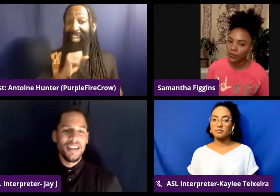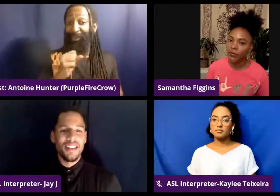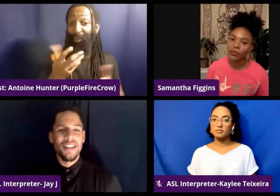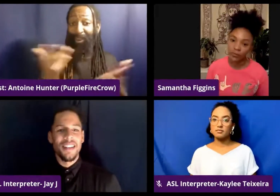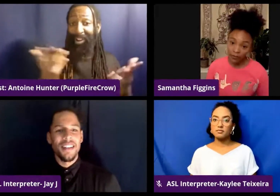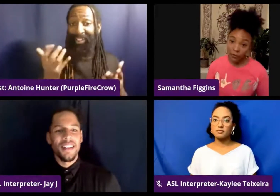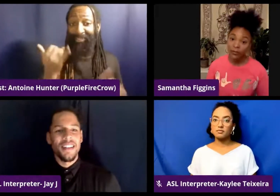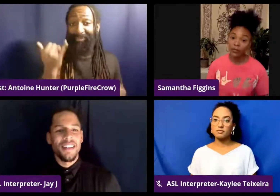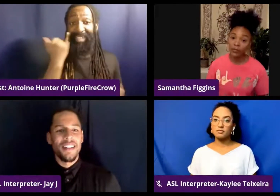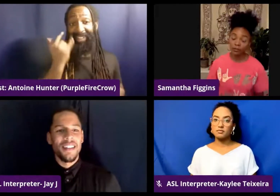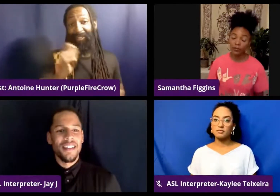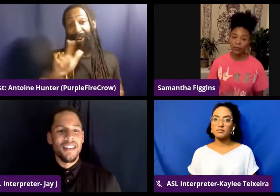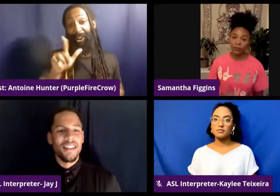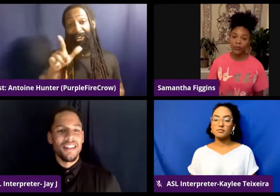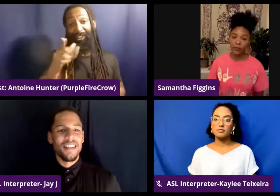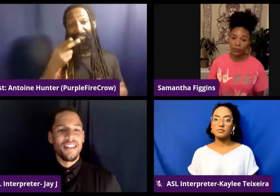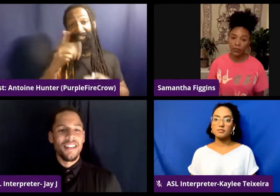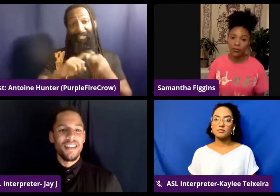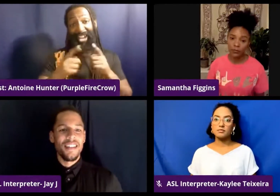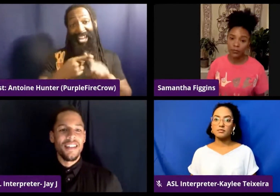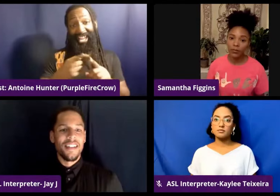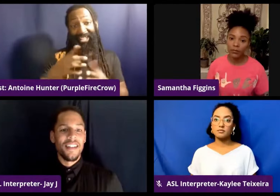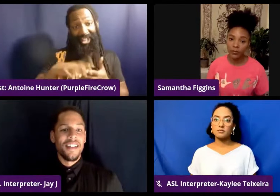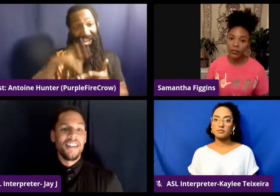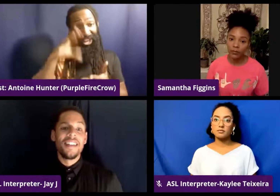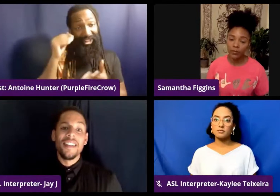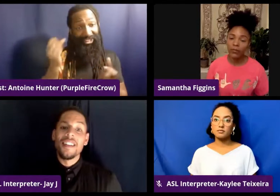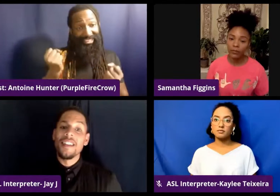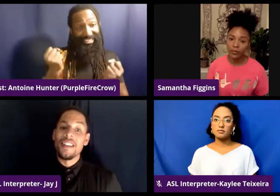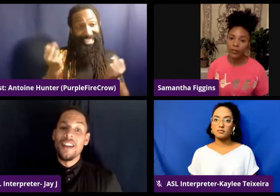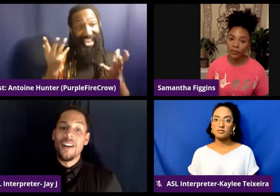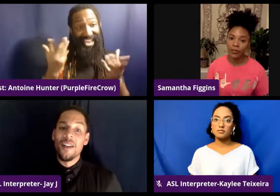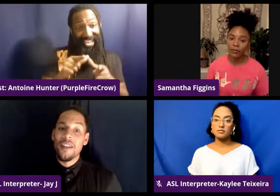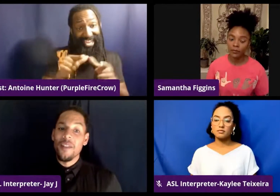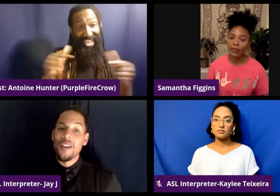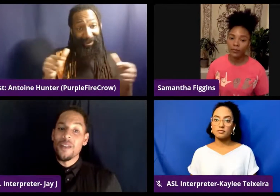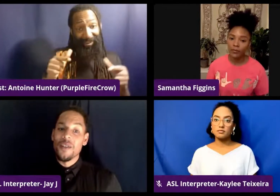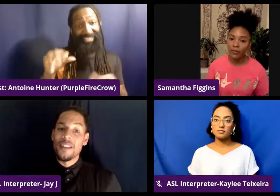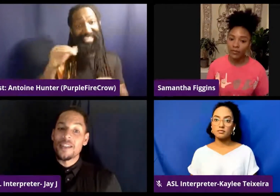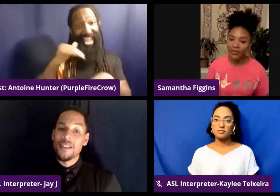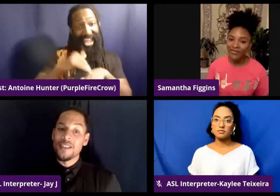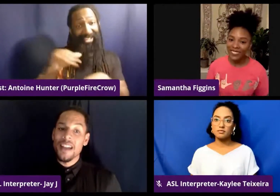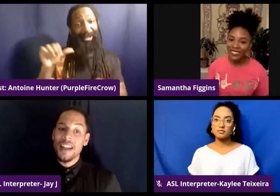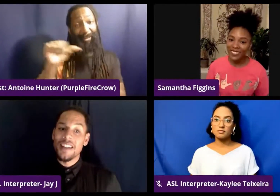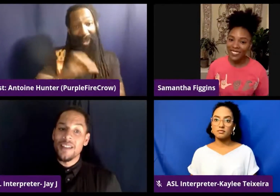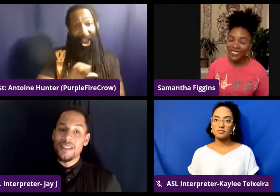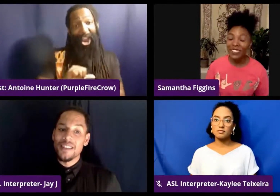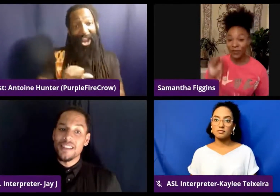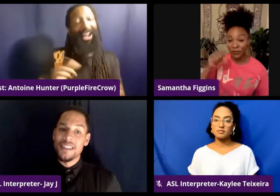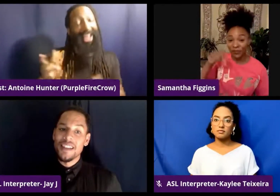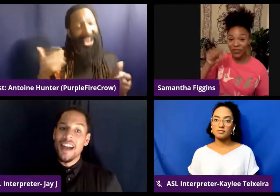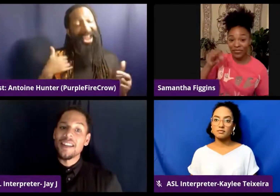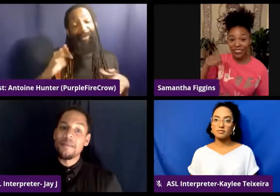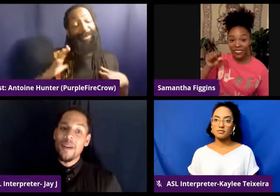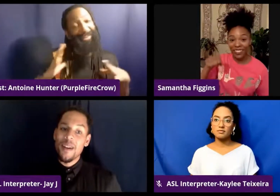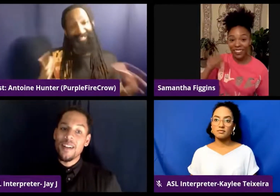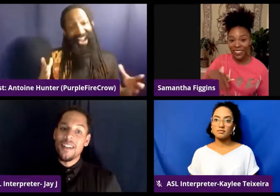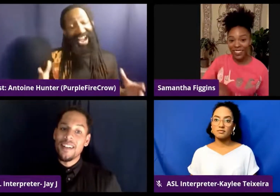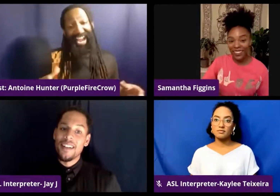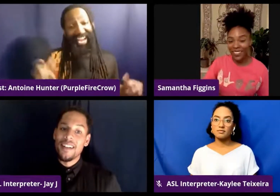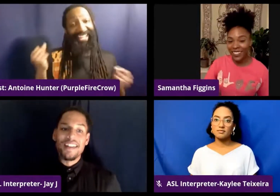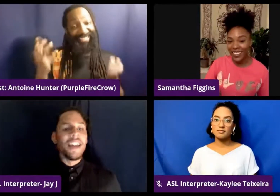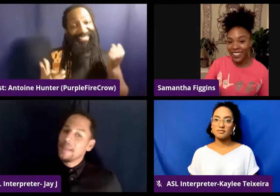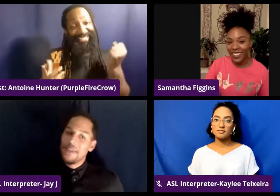friendly. If all your friends learn learn sign language, it'll